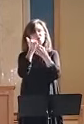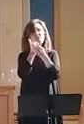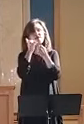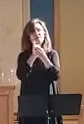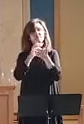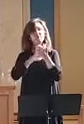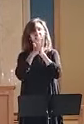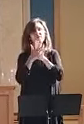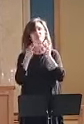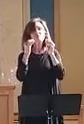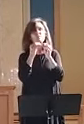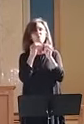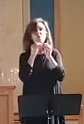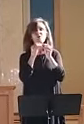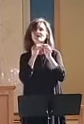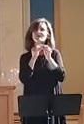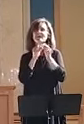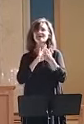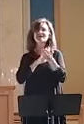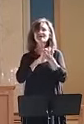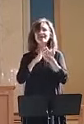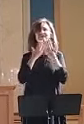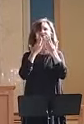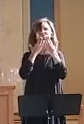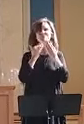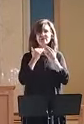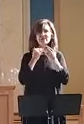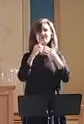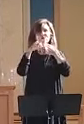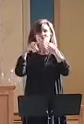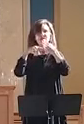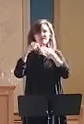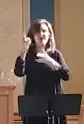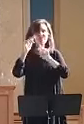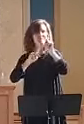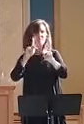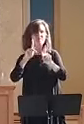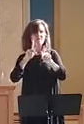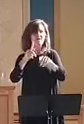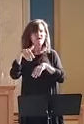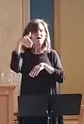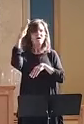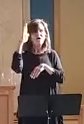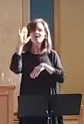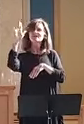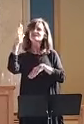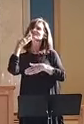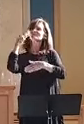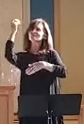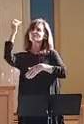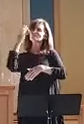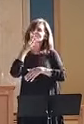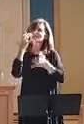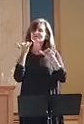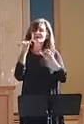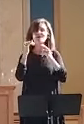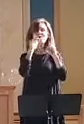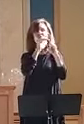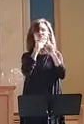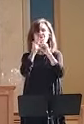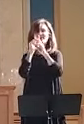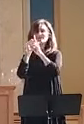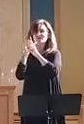more fraternal in correcting others. May God in his good grace this day remind you that